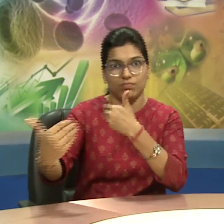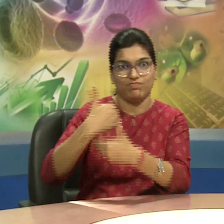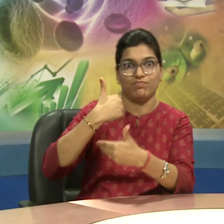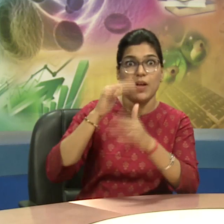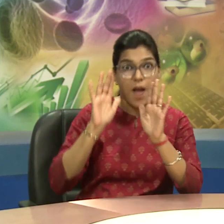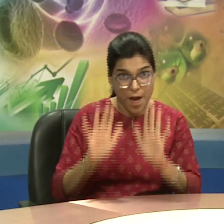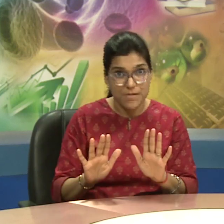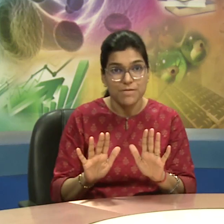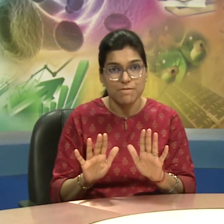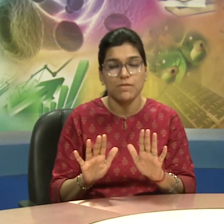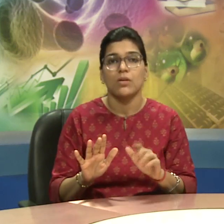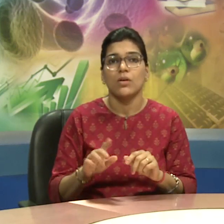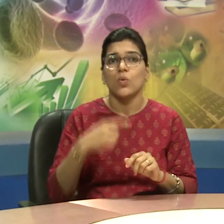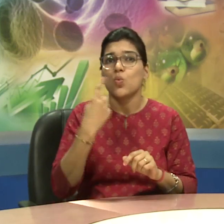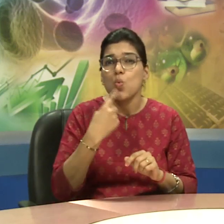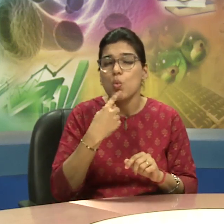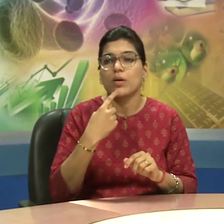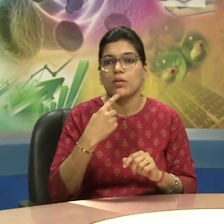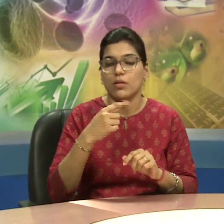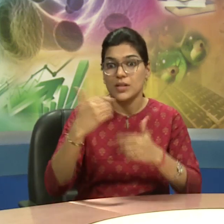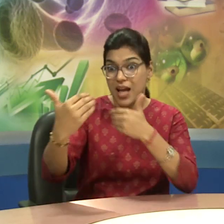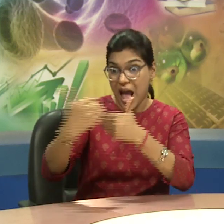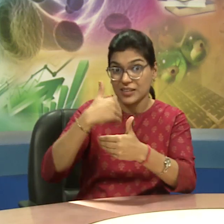Another responsibility that